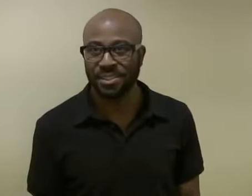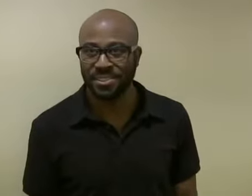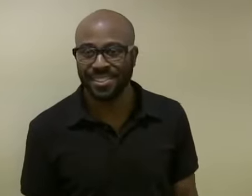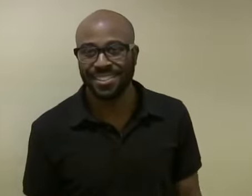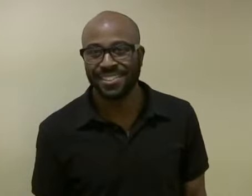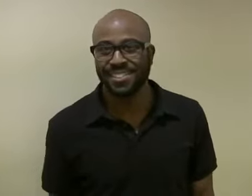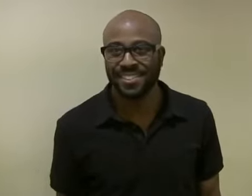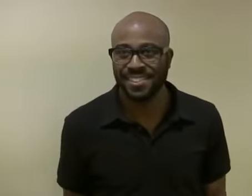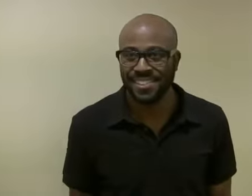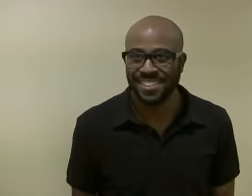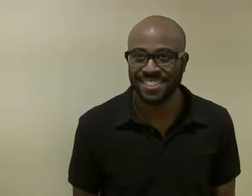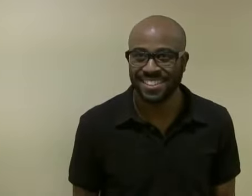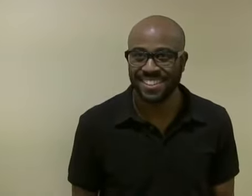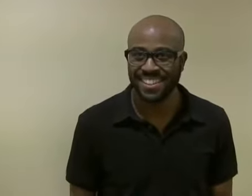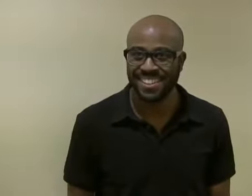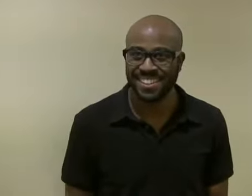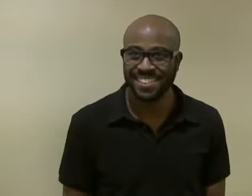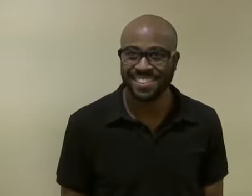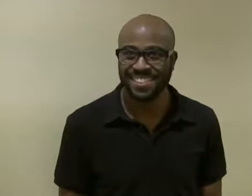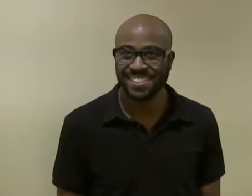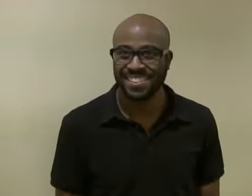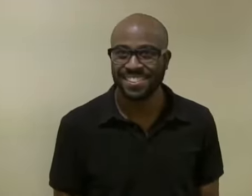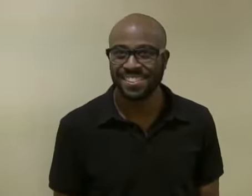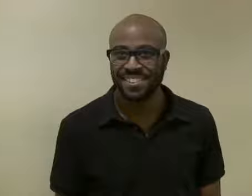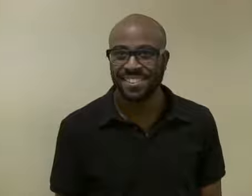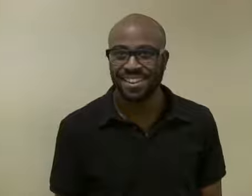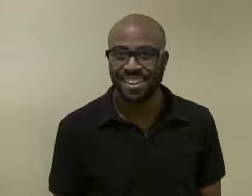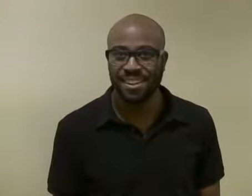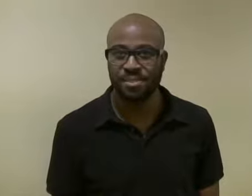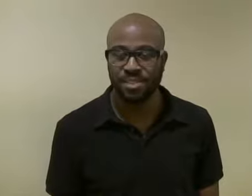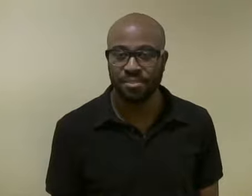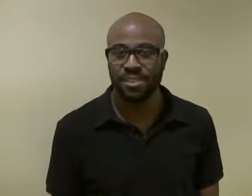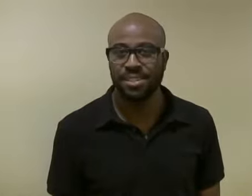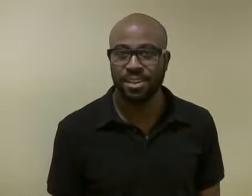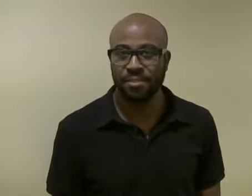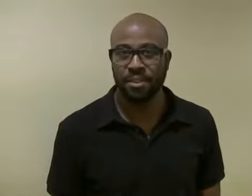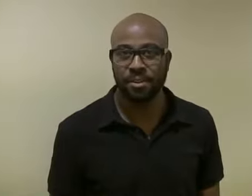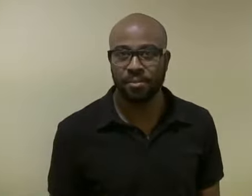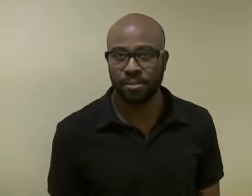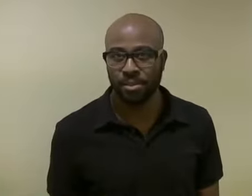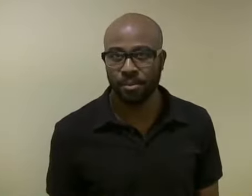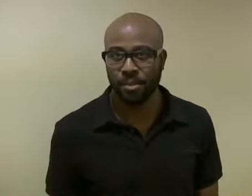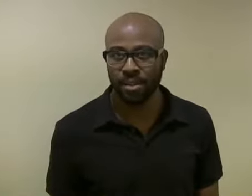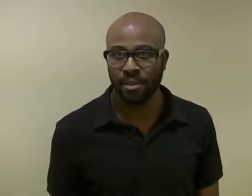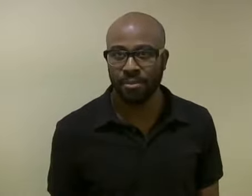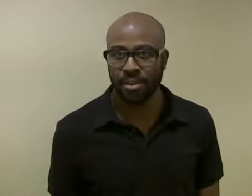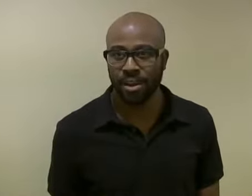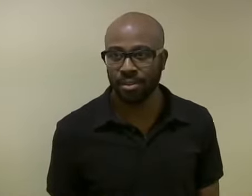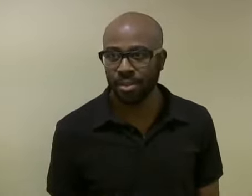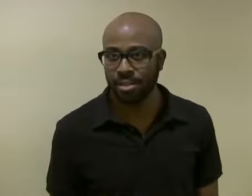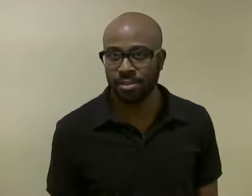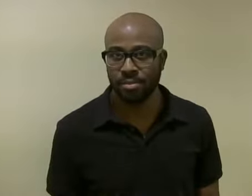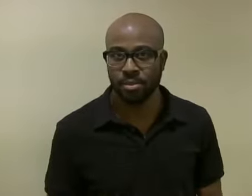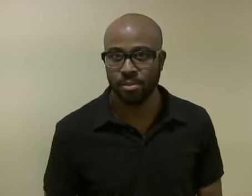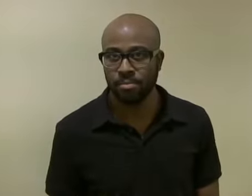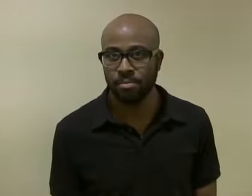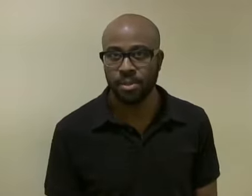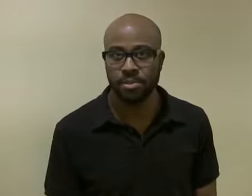cool. I see. Was it hard to do that? It was tough to decipher the code at first, but we got it figured out and got to do some